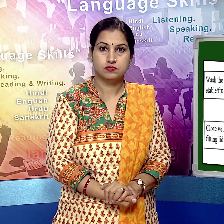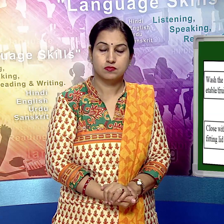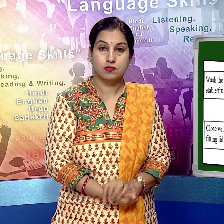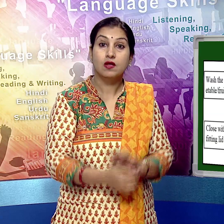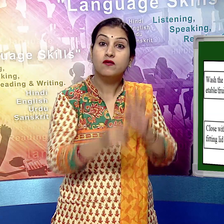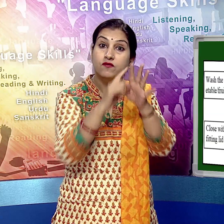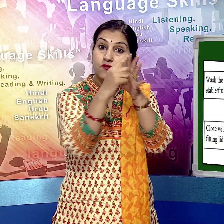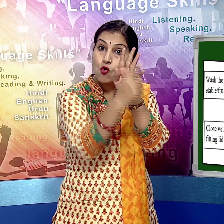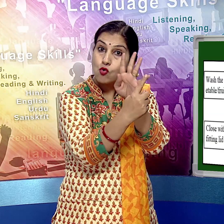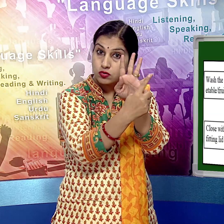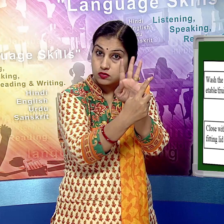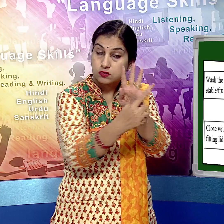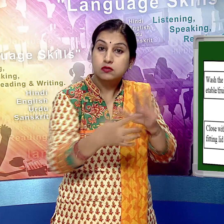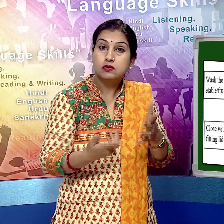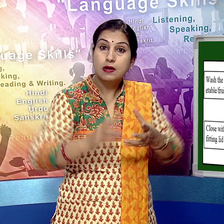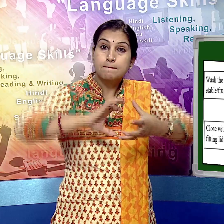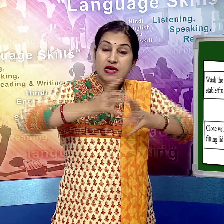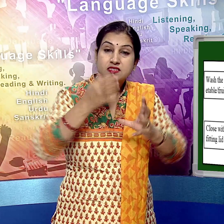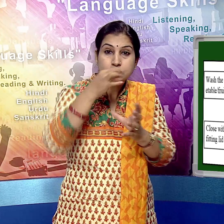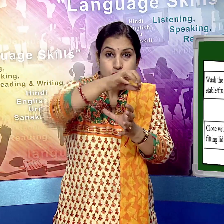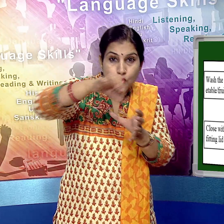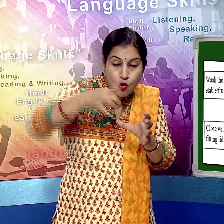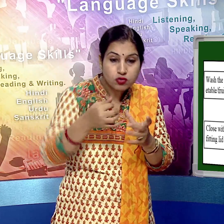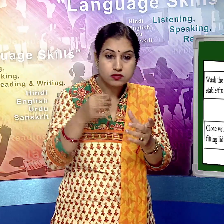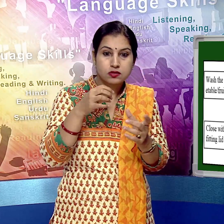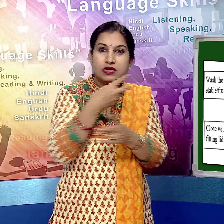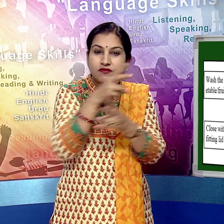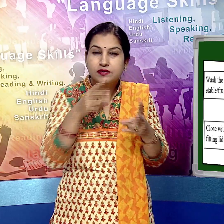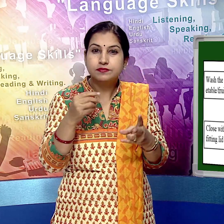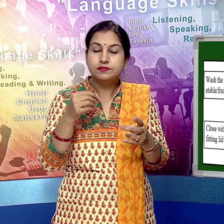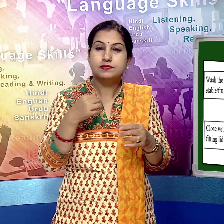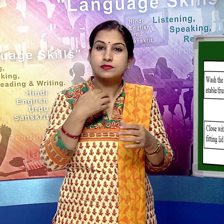Fourth step is mix with salt and spices.